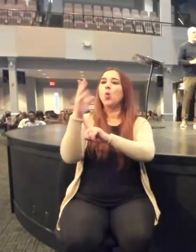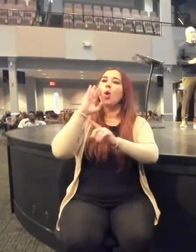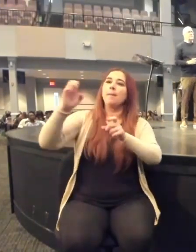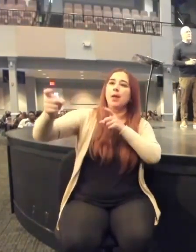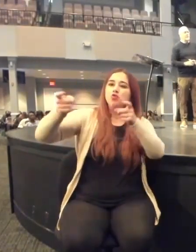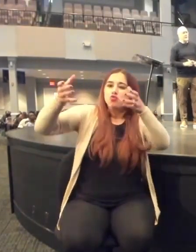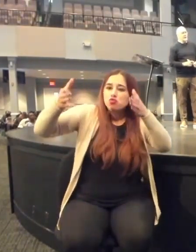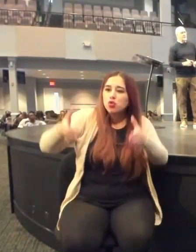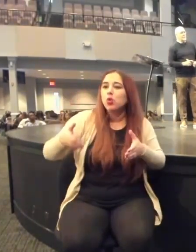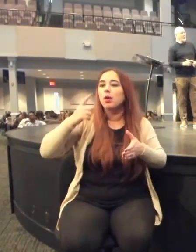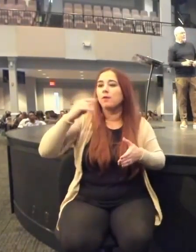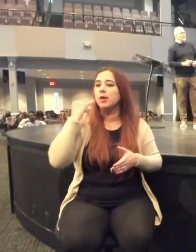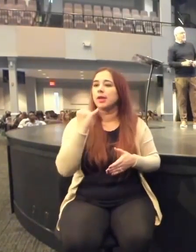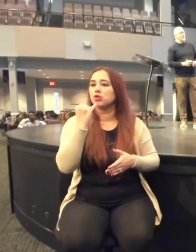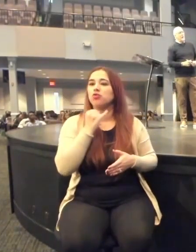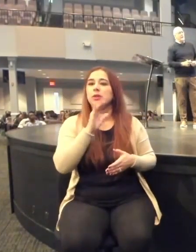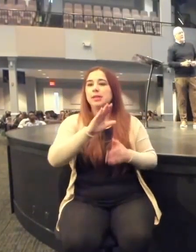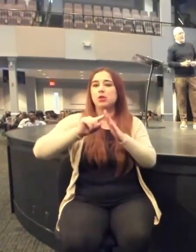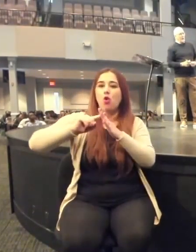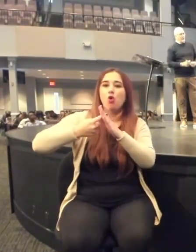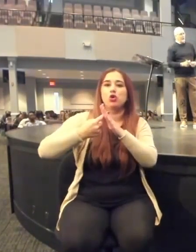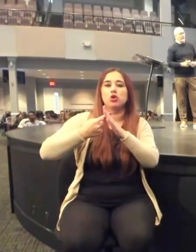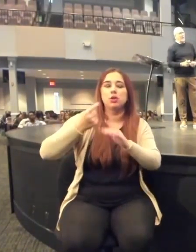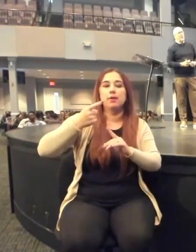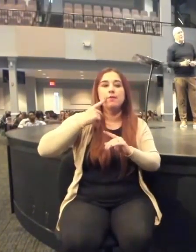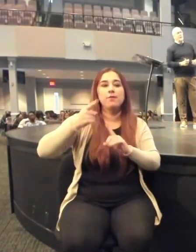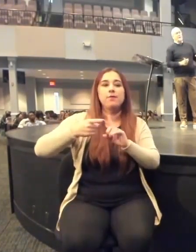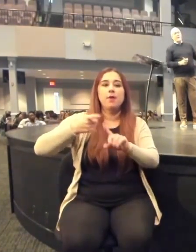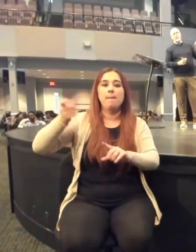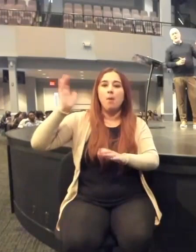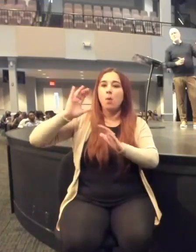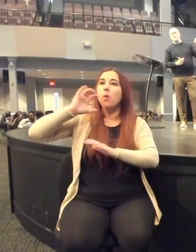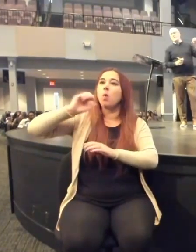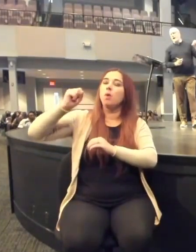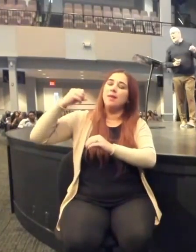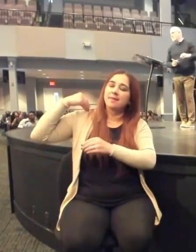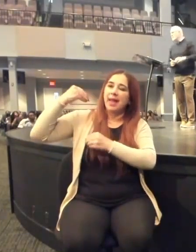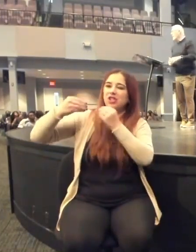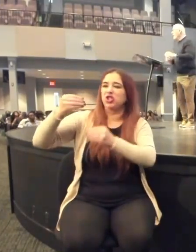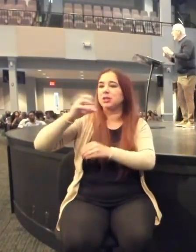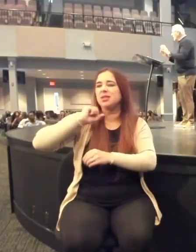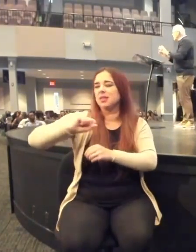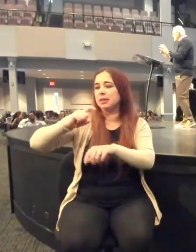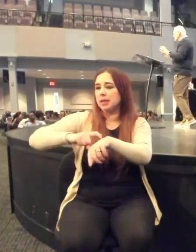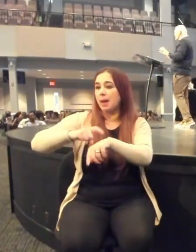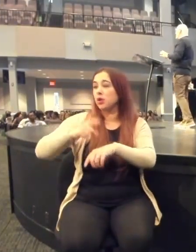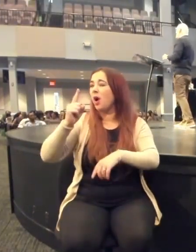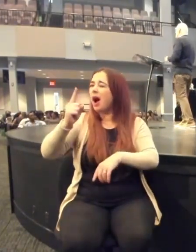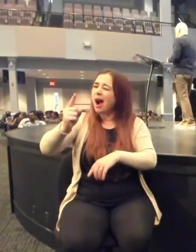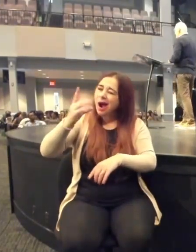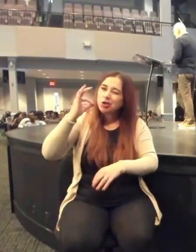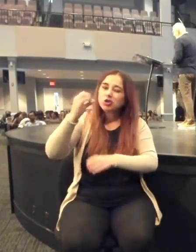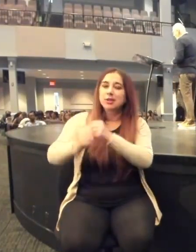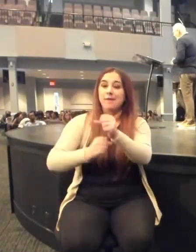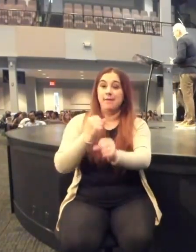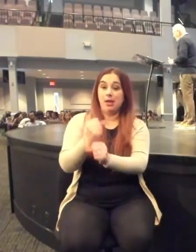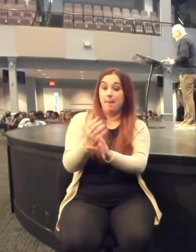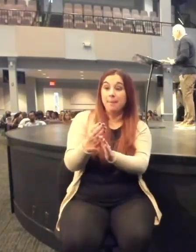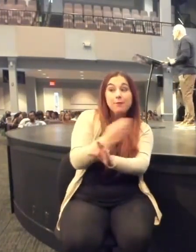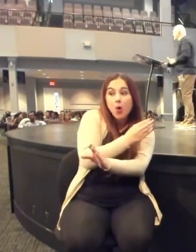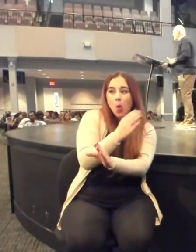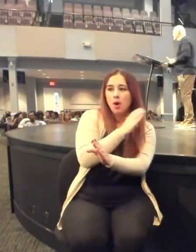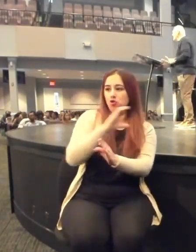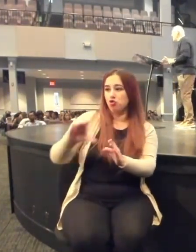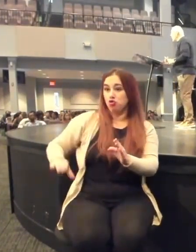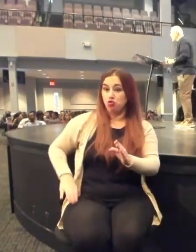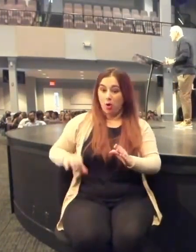ruler over Israel, whose origins are from of old, from ancient times." So hundreds of years before